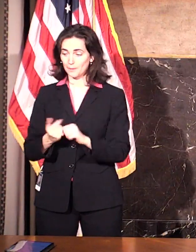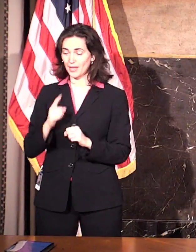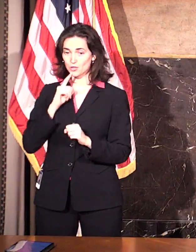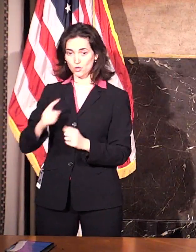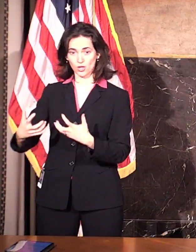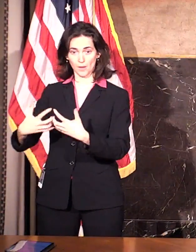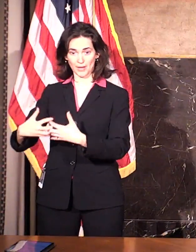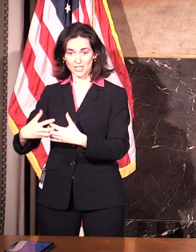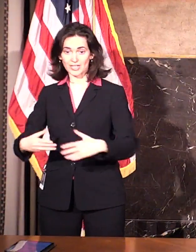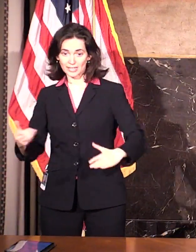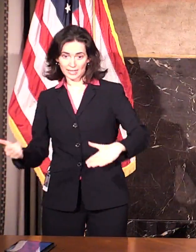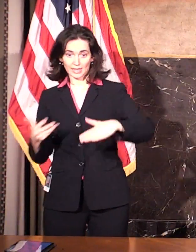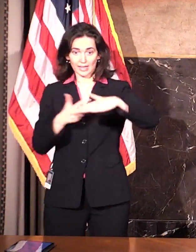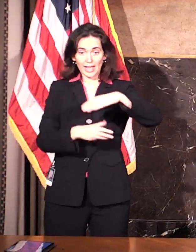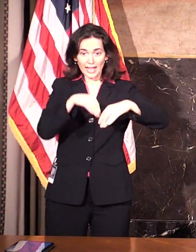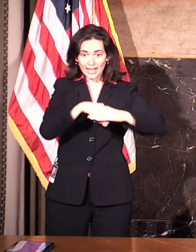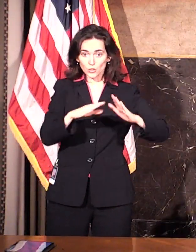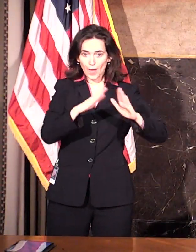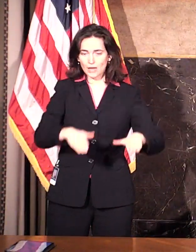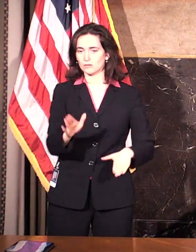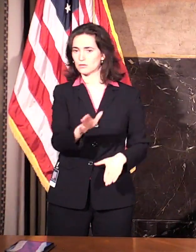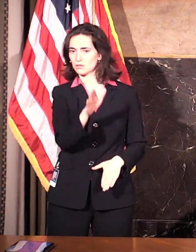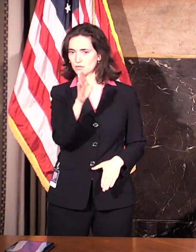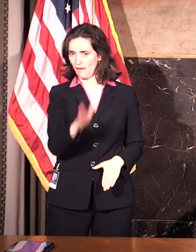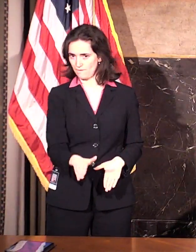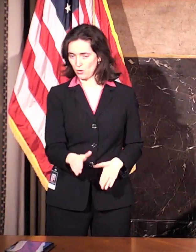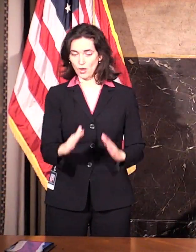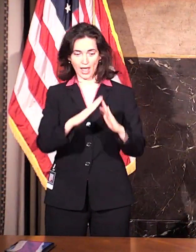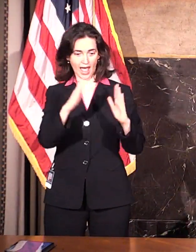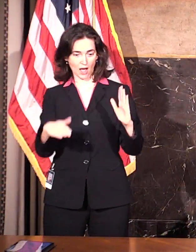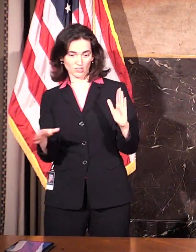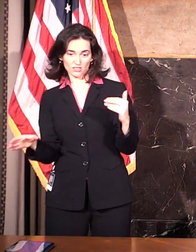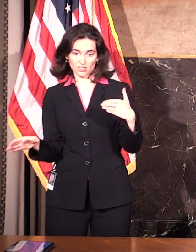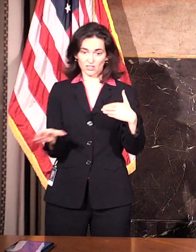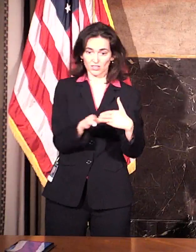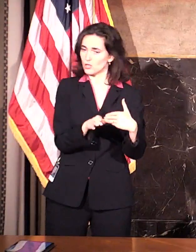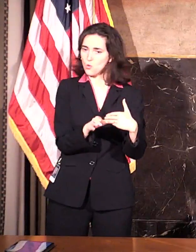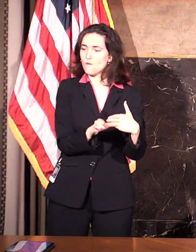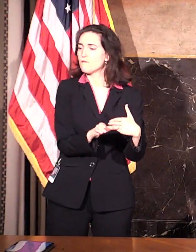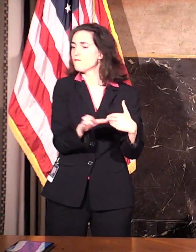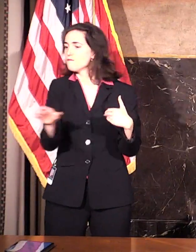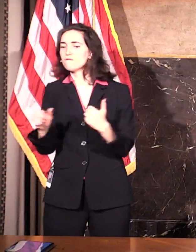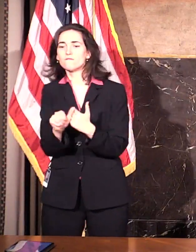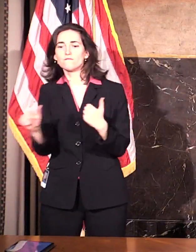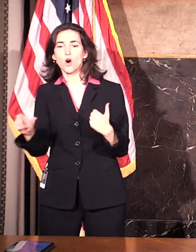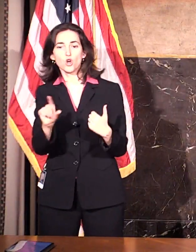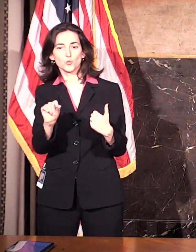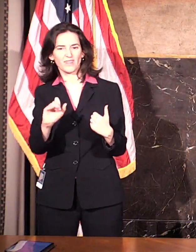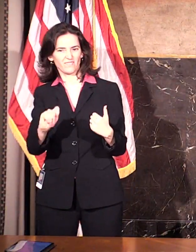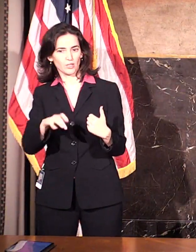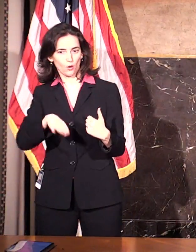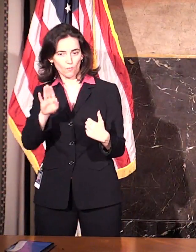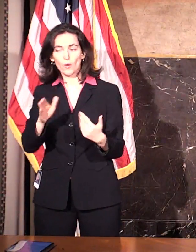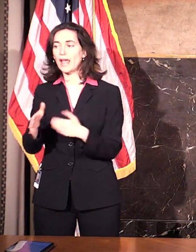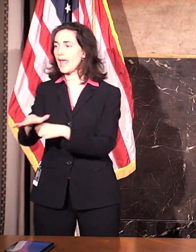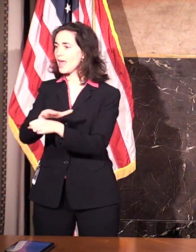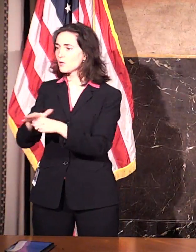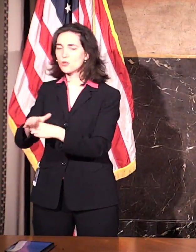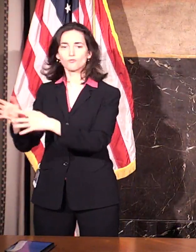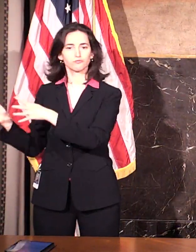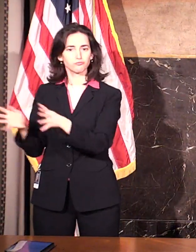never operates inside. It needs to be at least 20 feet from the house in a well-ventilated area, not in a crawl space or a